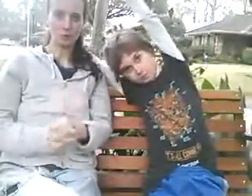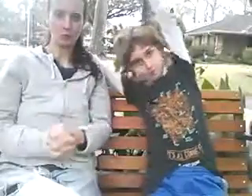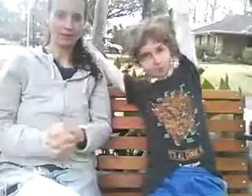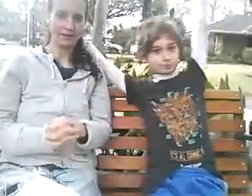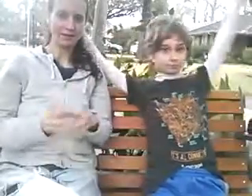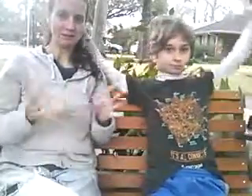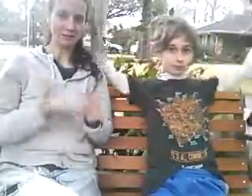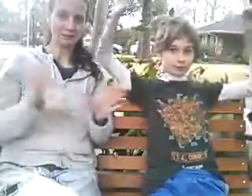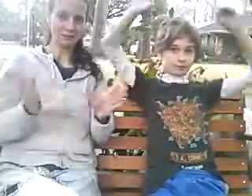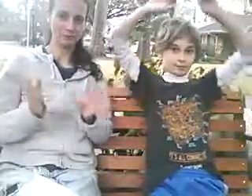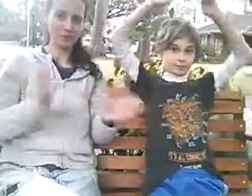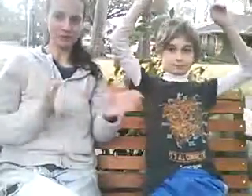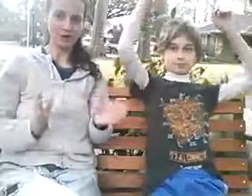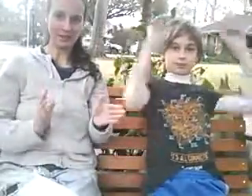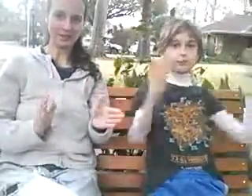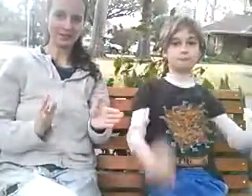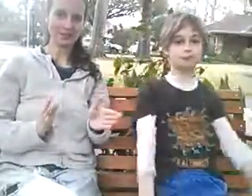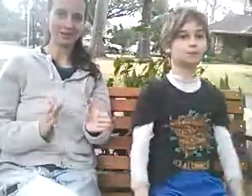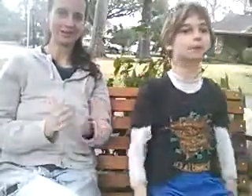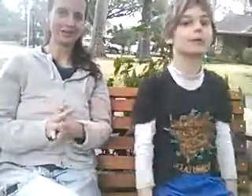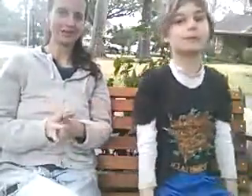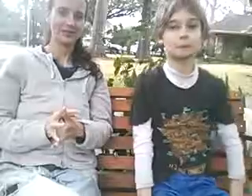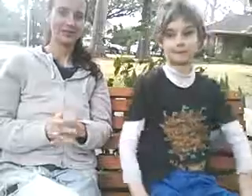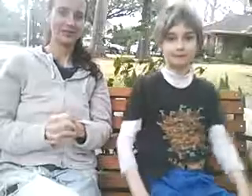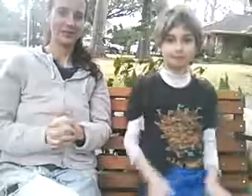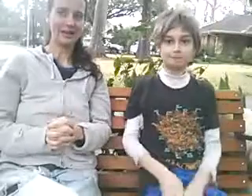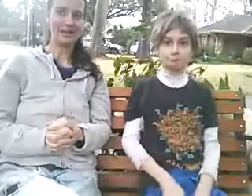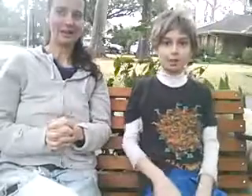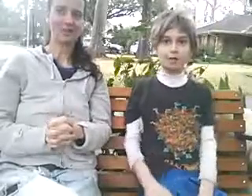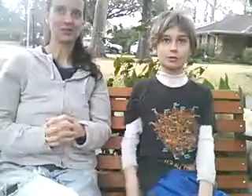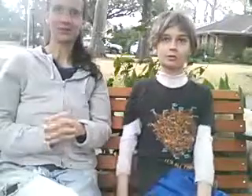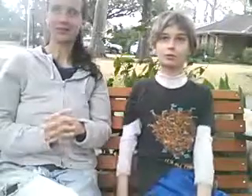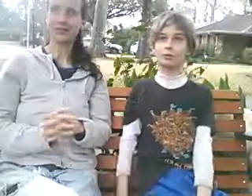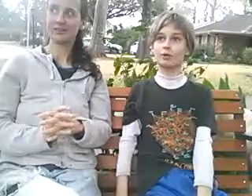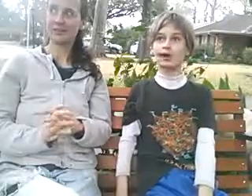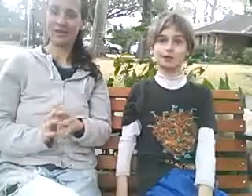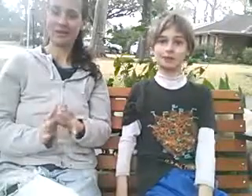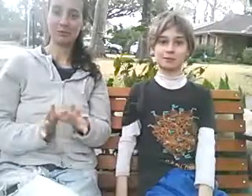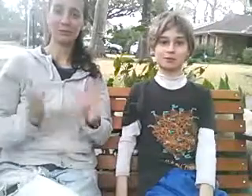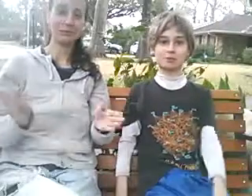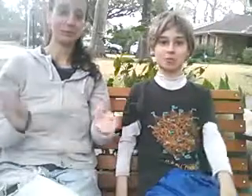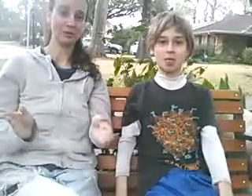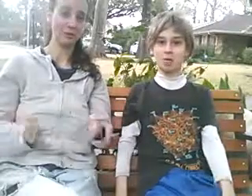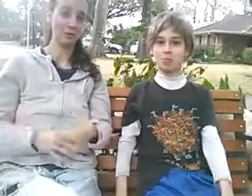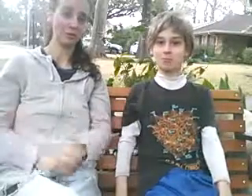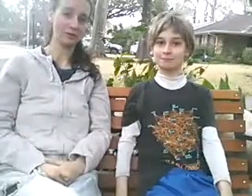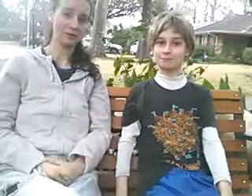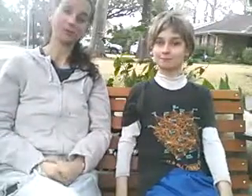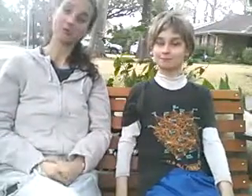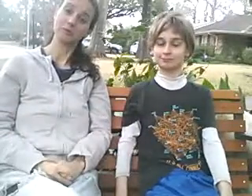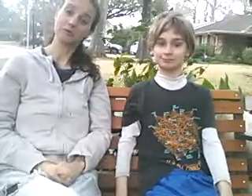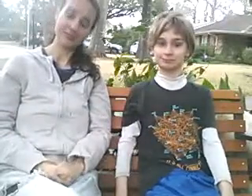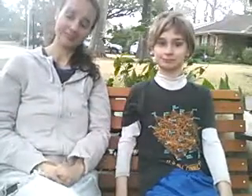when they are not talking yet, they are actually able to communicate with you through sign